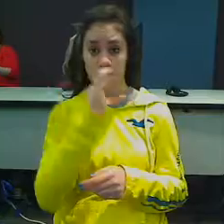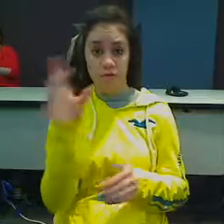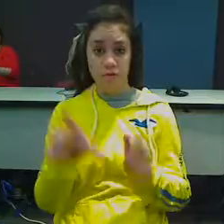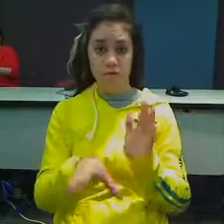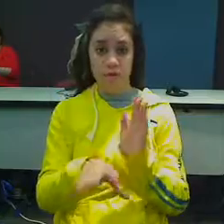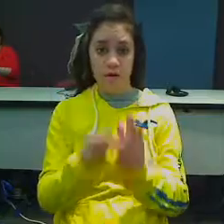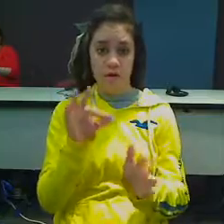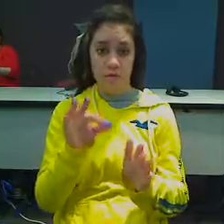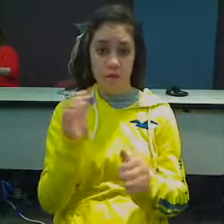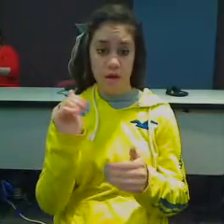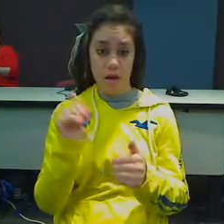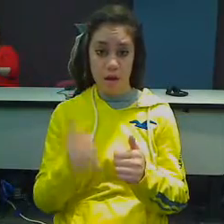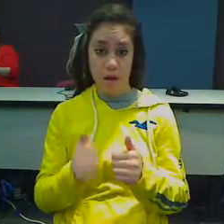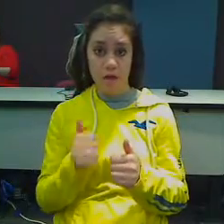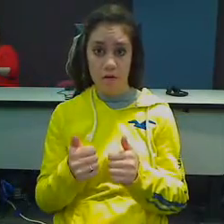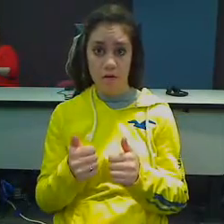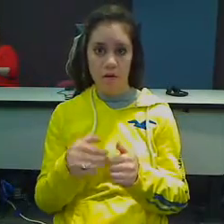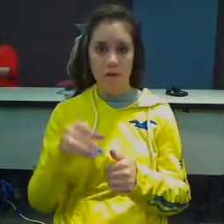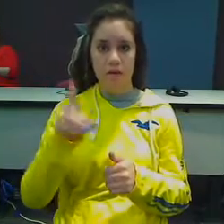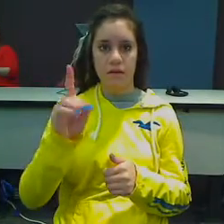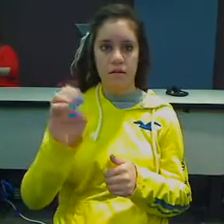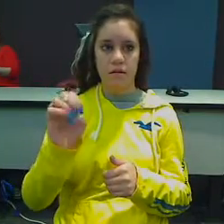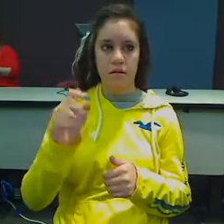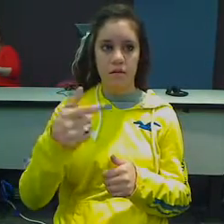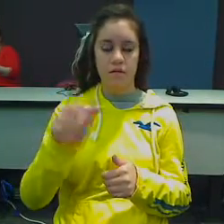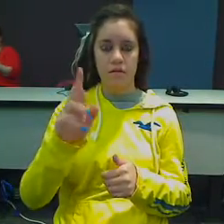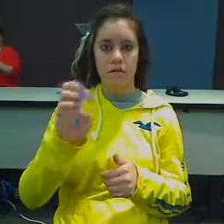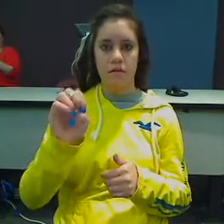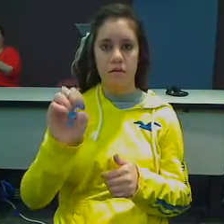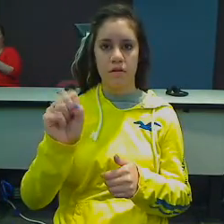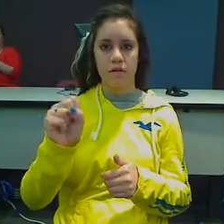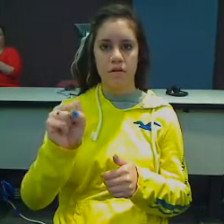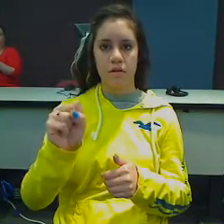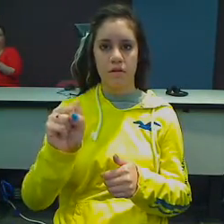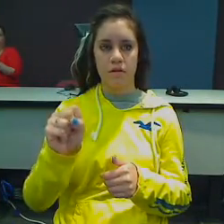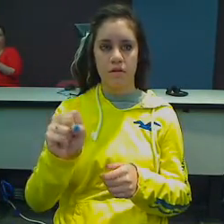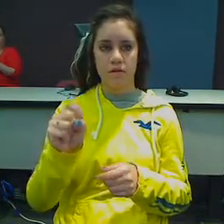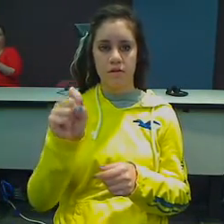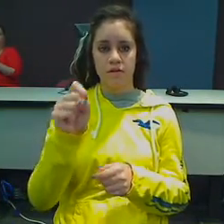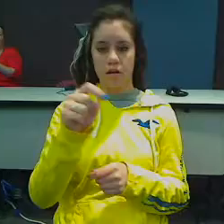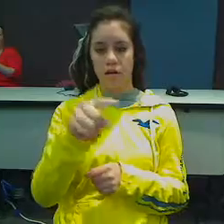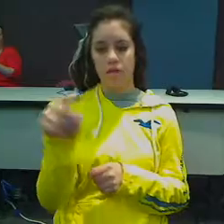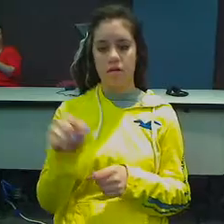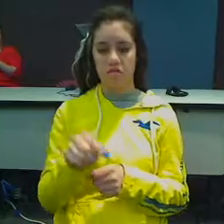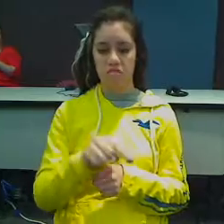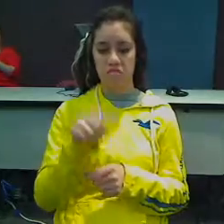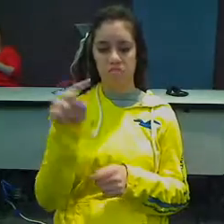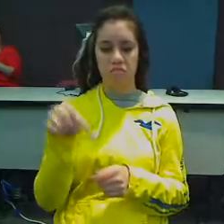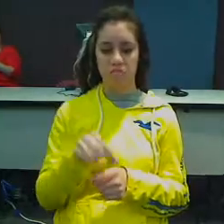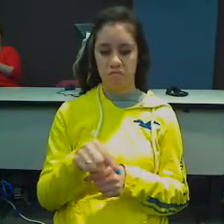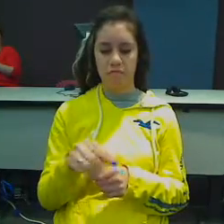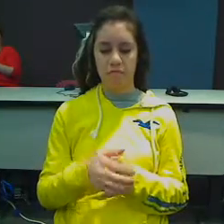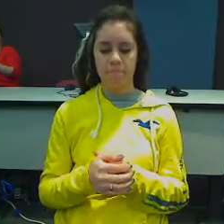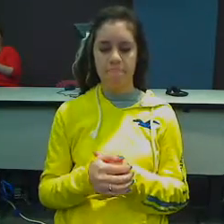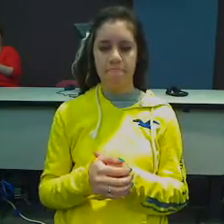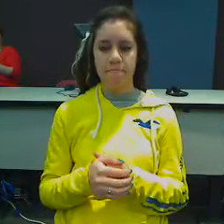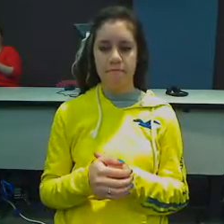degrees. And so we can locate any place then as being somewhere between 0 degrees at